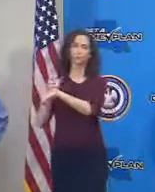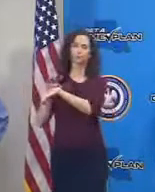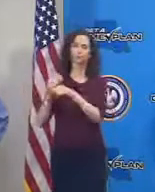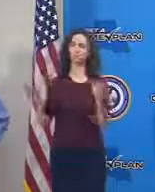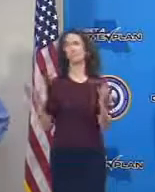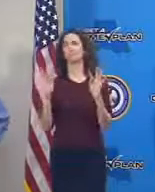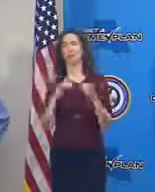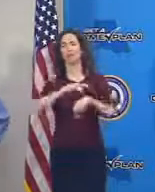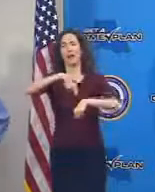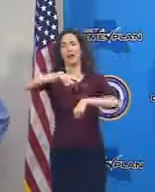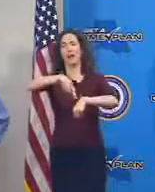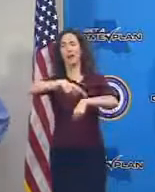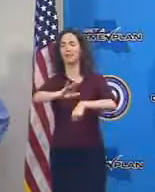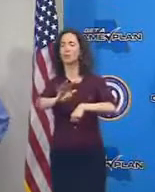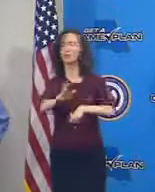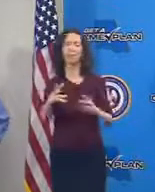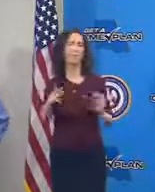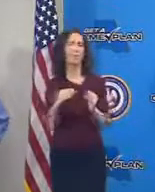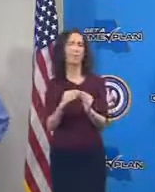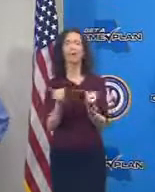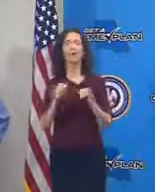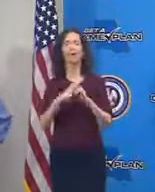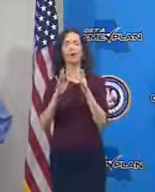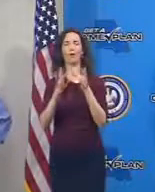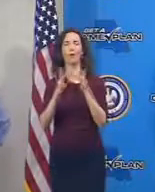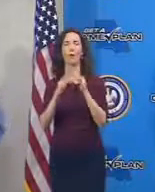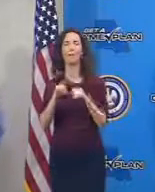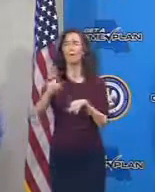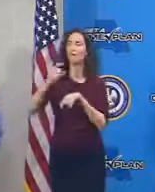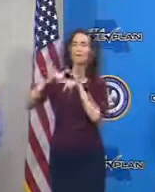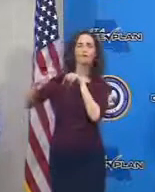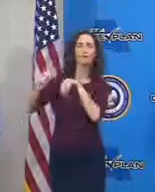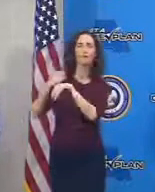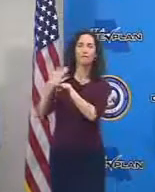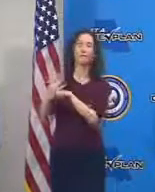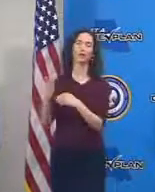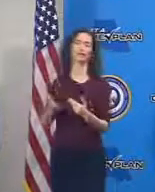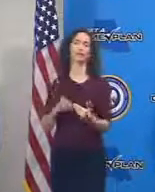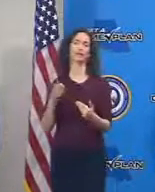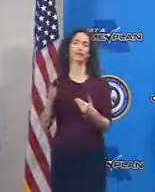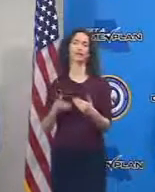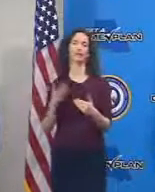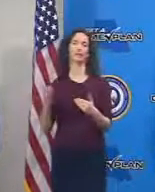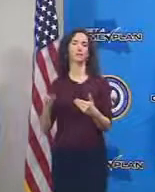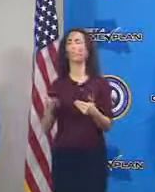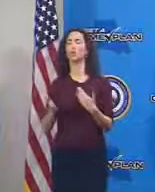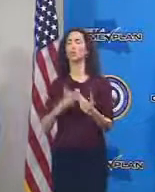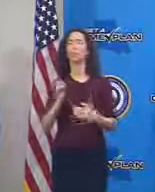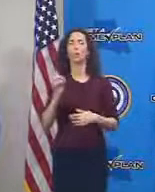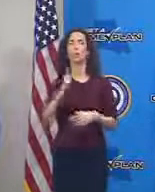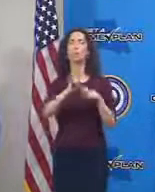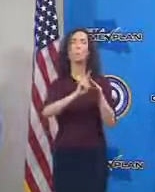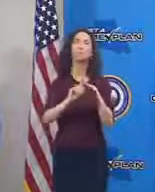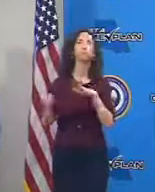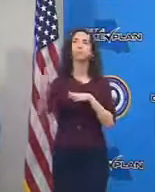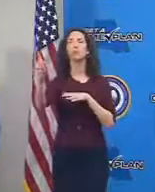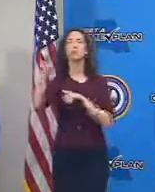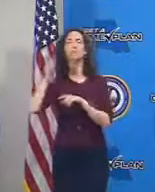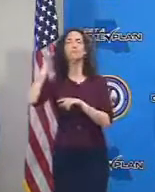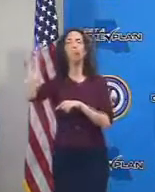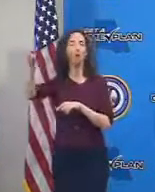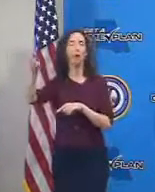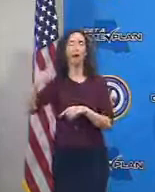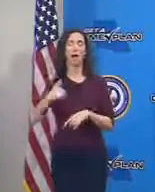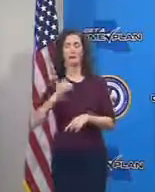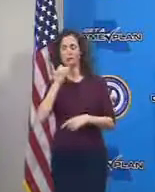Now we can do it virtually, and it's so much easier and nicer because you can call from wherever you are. If you've evacuated and you have a